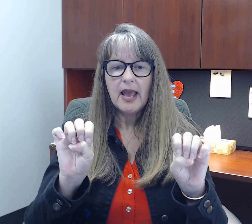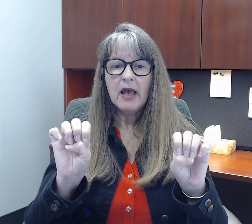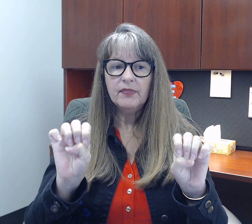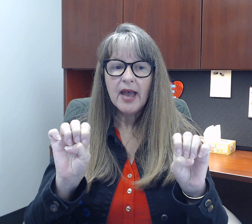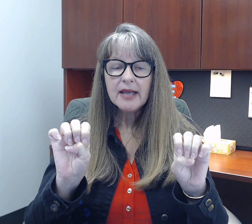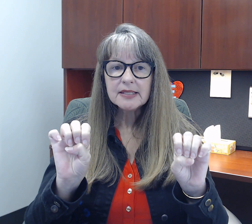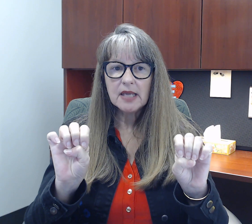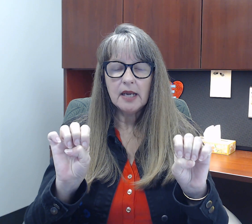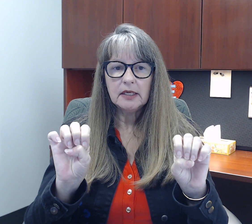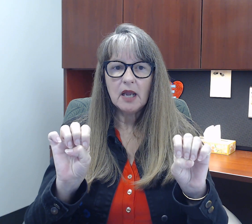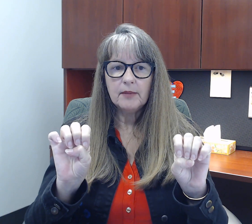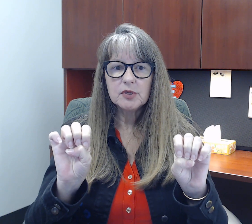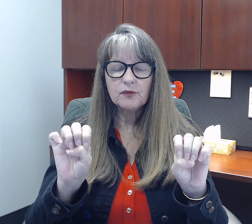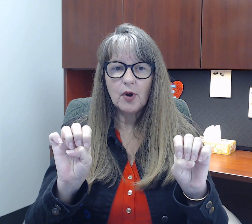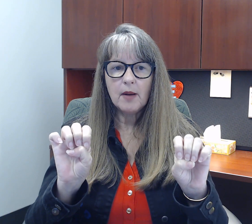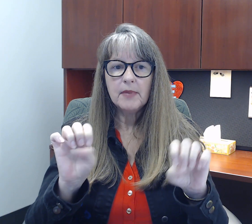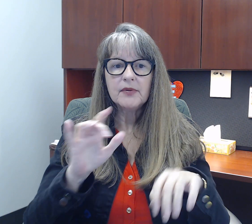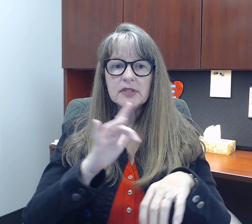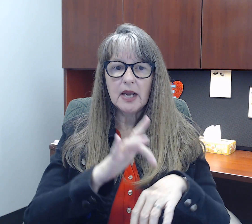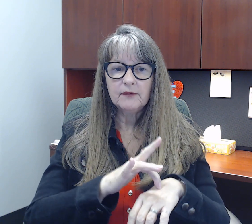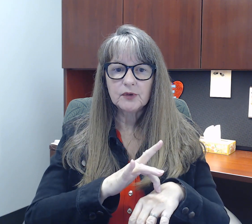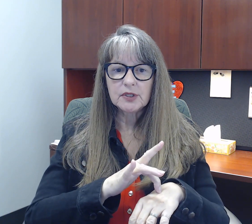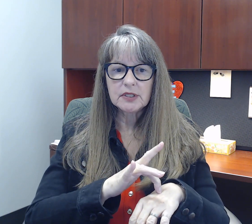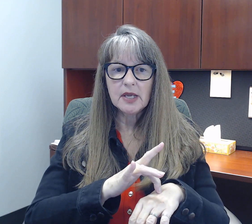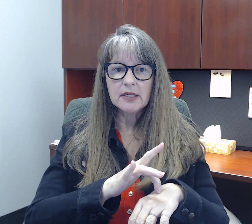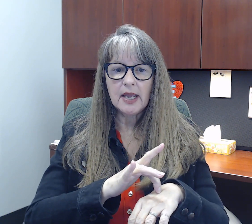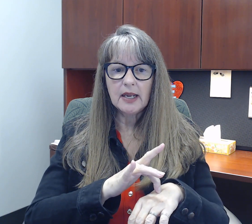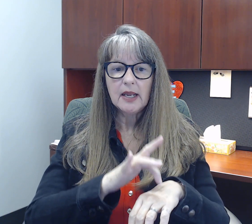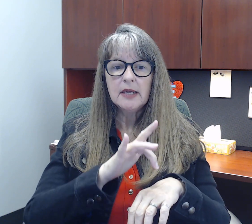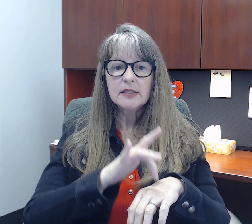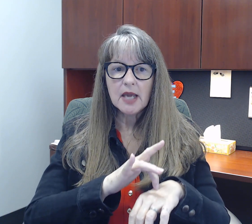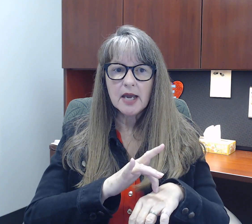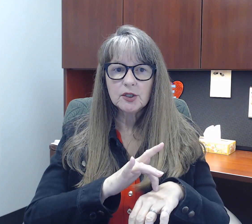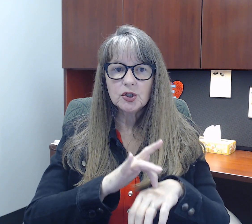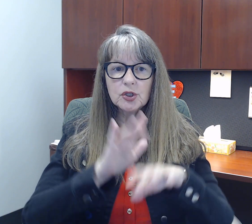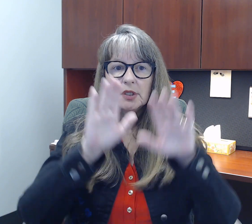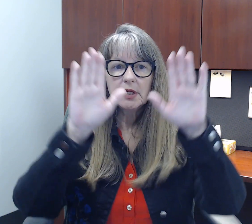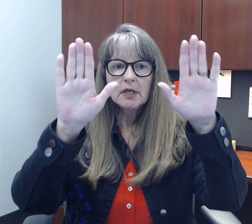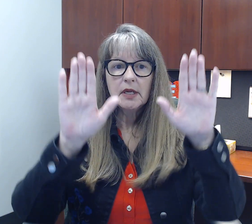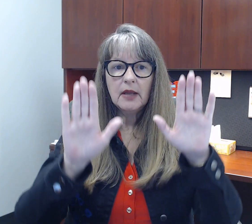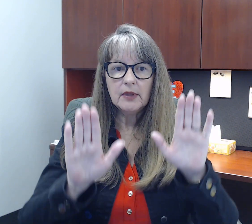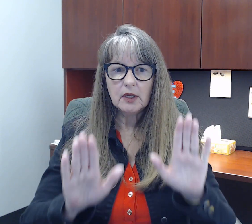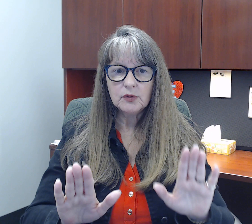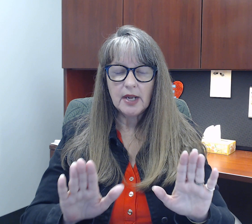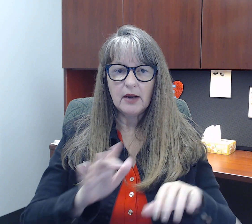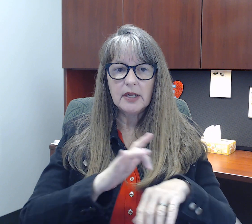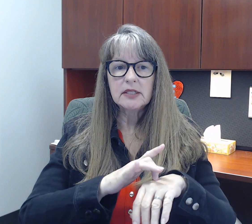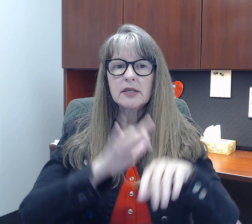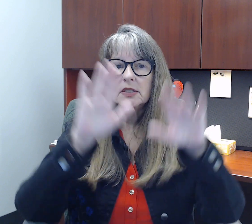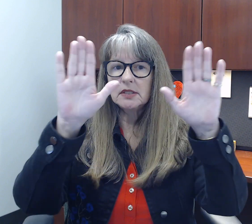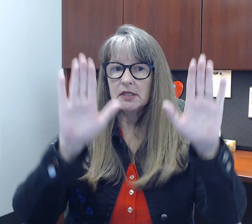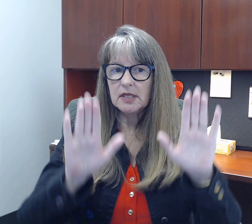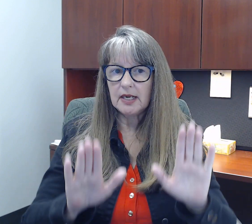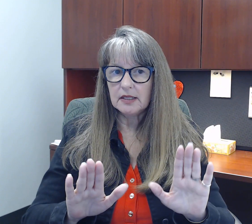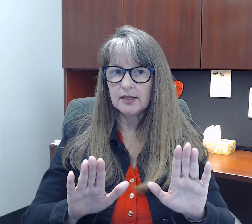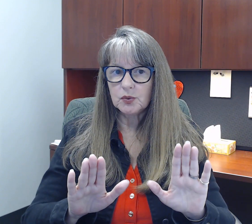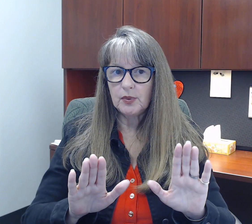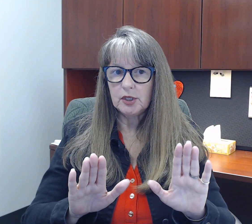And that sign comes from the sign for Sunday. Touch and then go down. It's because it's the stained glass